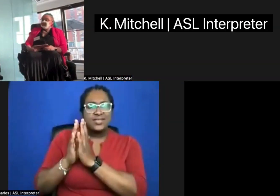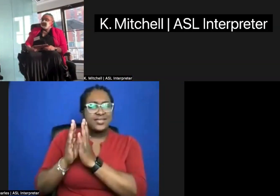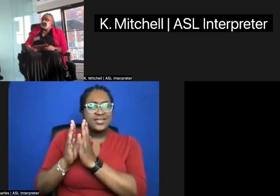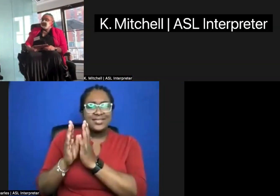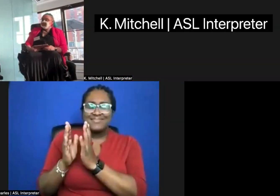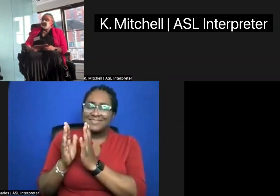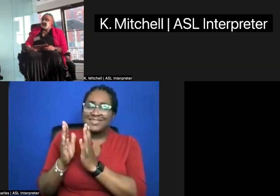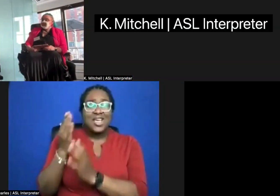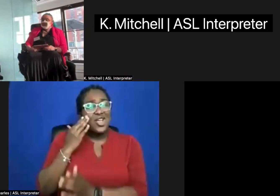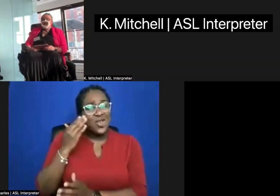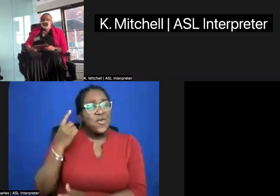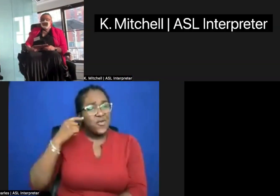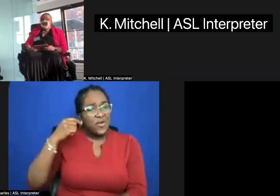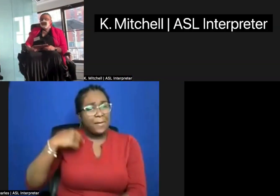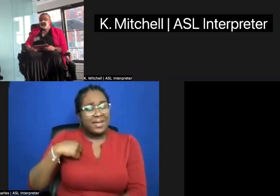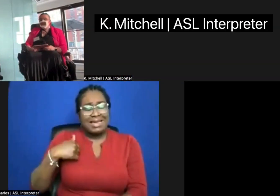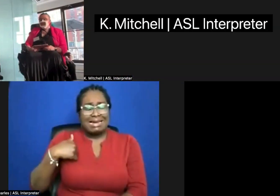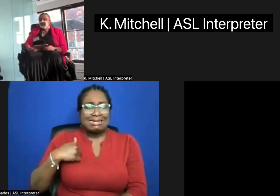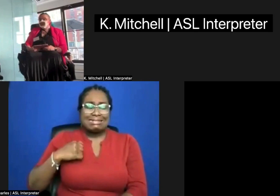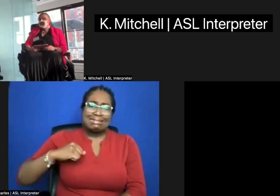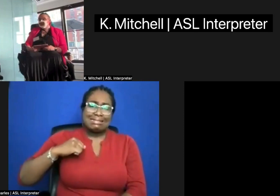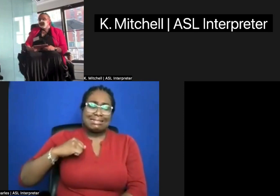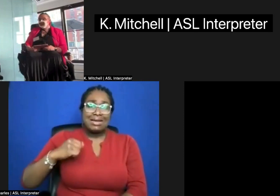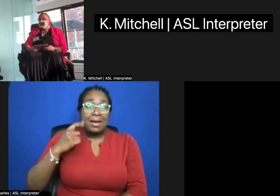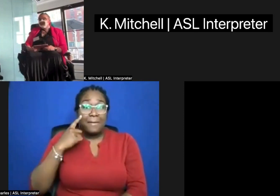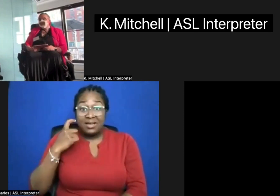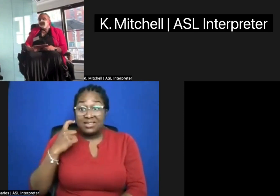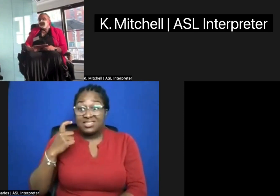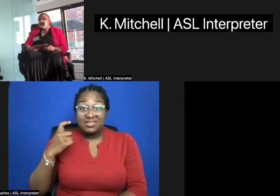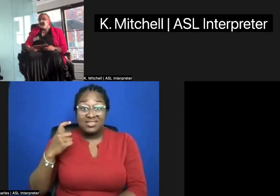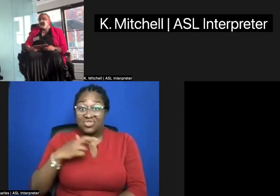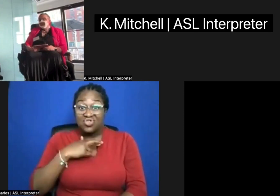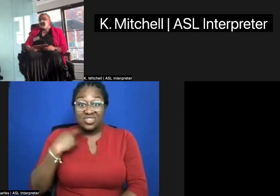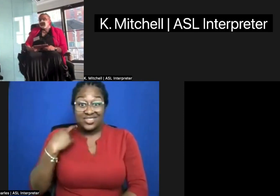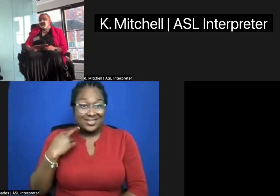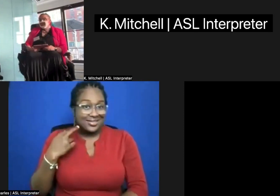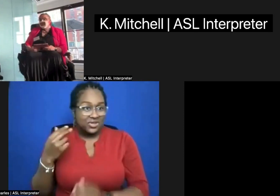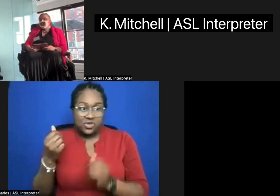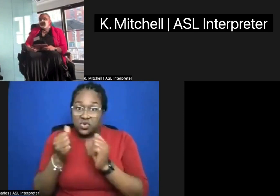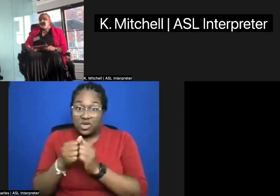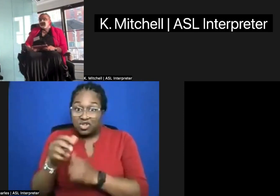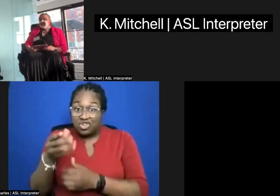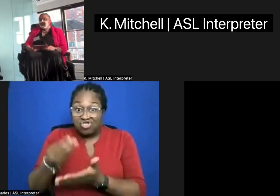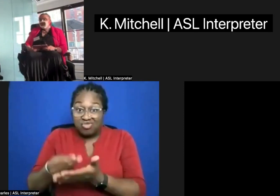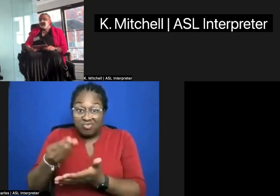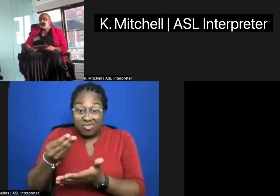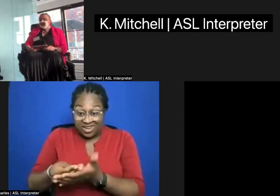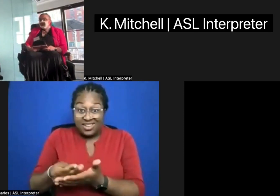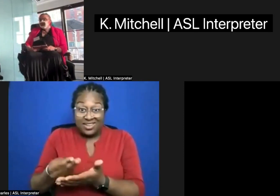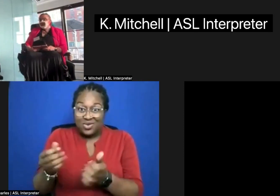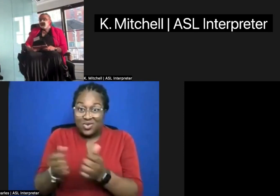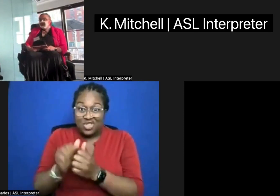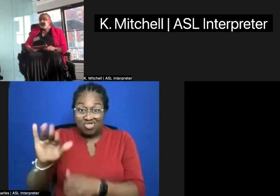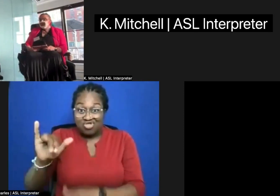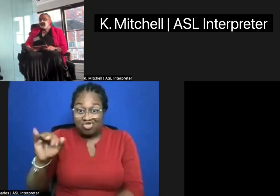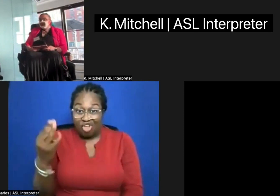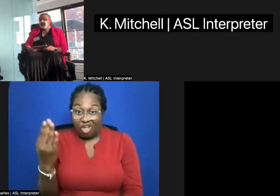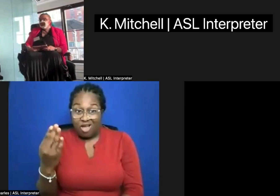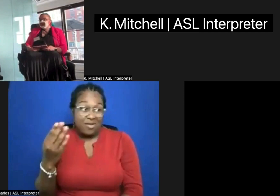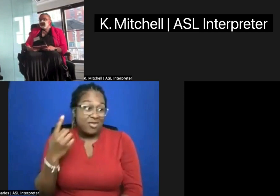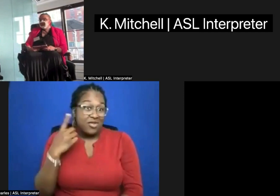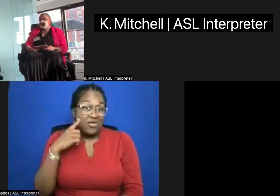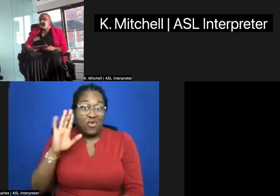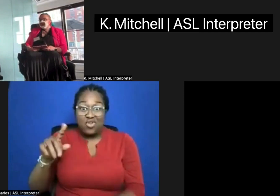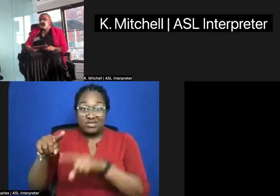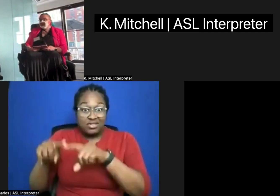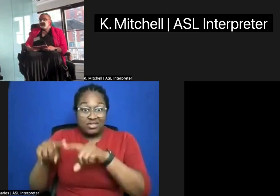back, is because there's stakes involved with the job. There's stakes involved. It's your money. It's your ability to live, to pay